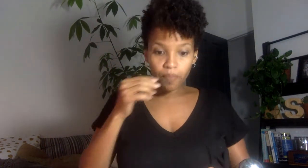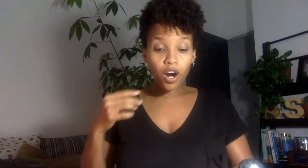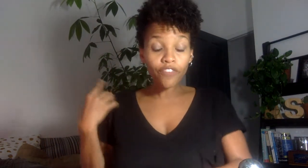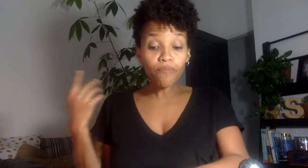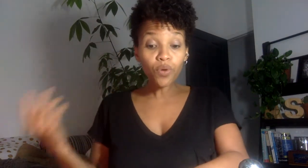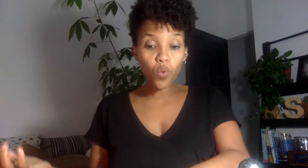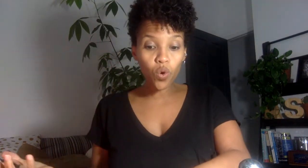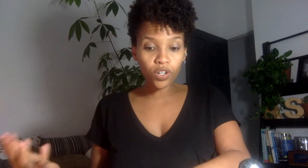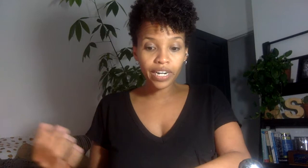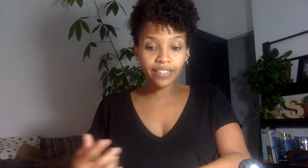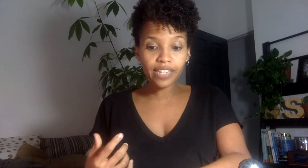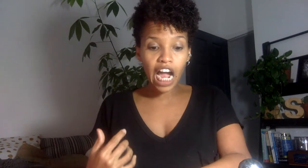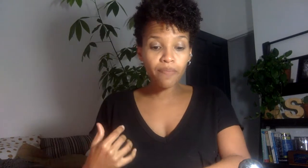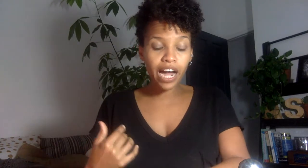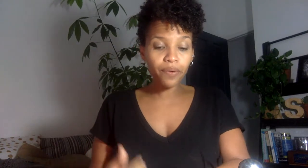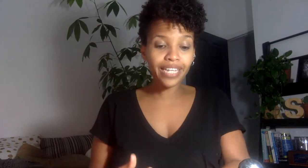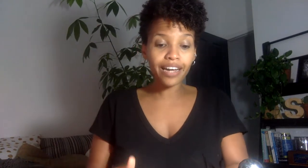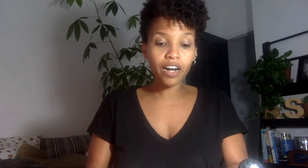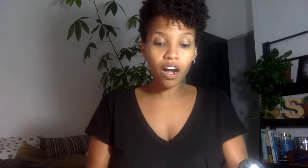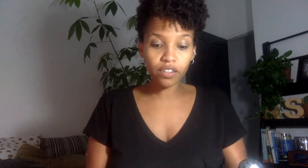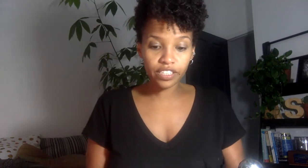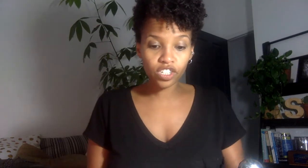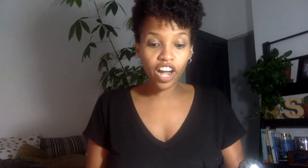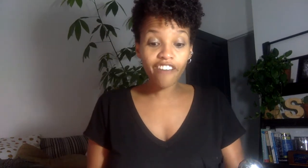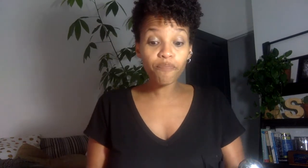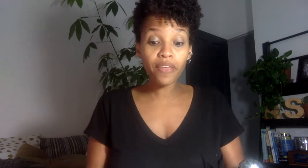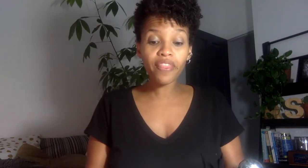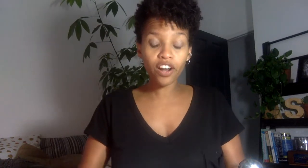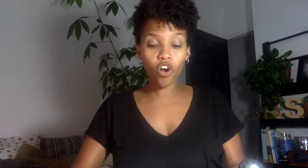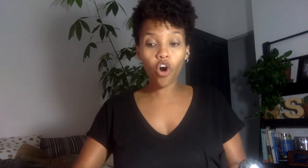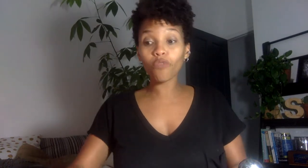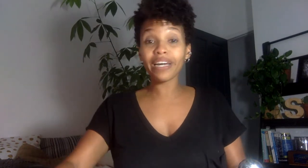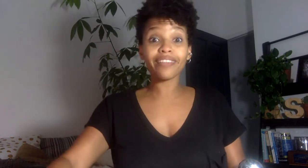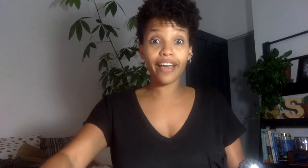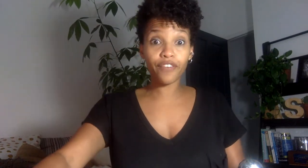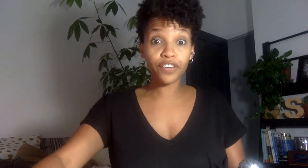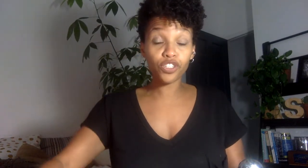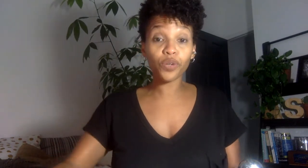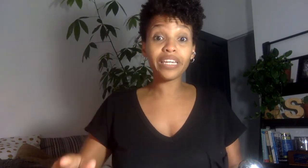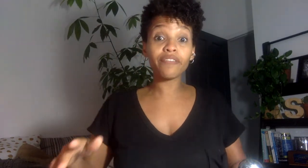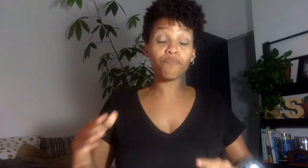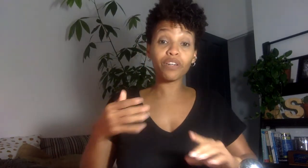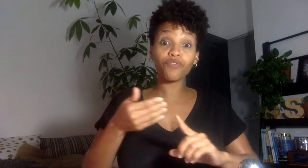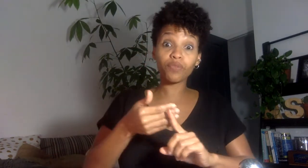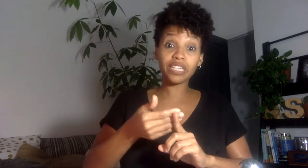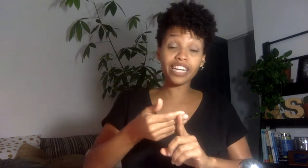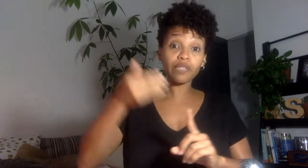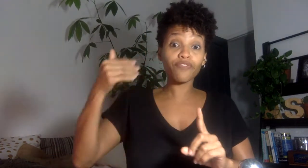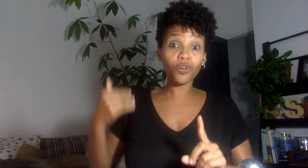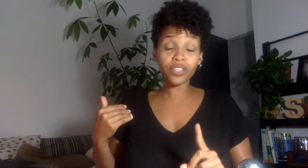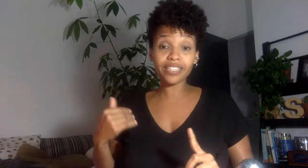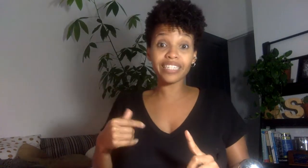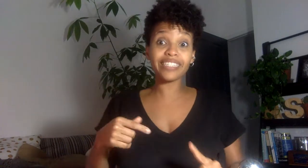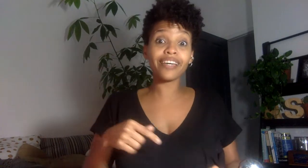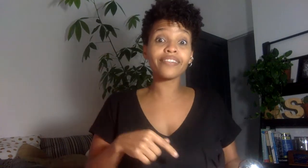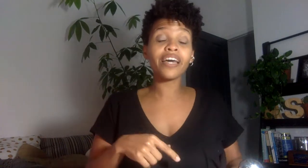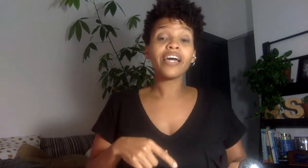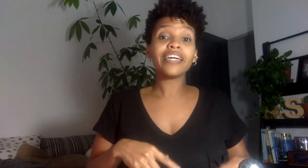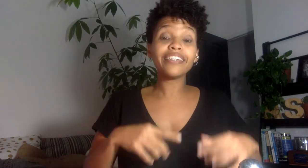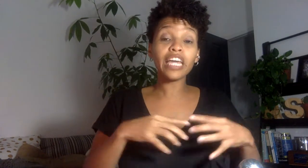apart from the war and the time I was at college, I've been there all my life. And so the sentence before this, he says, he names